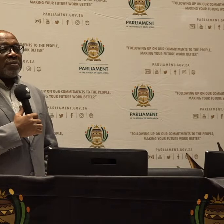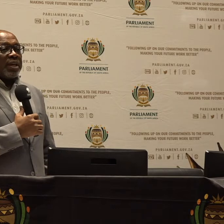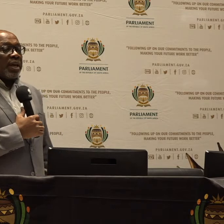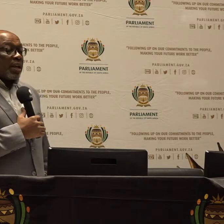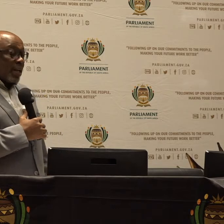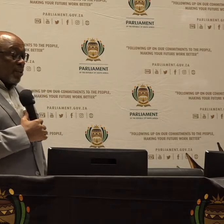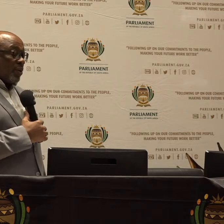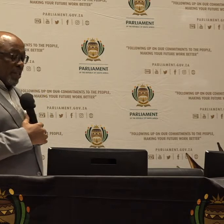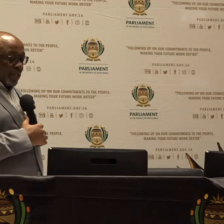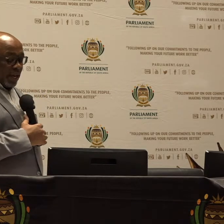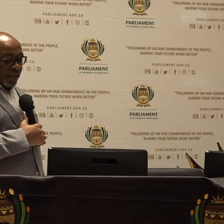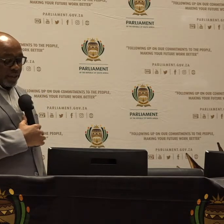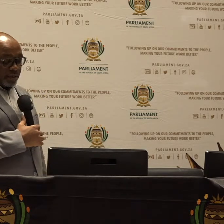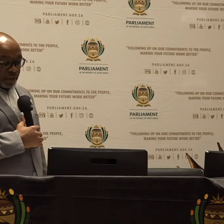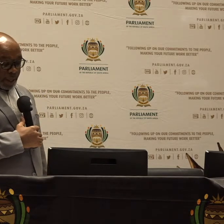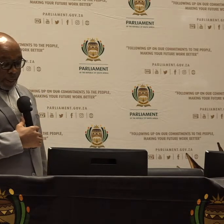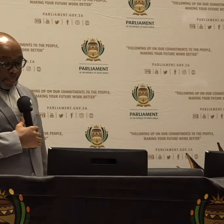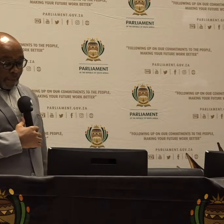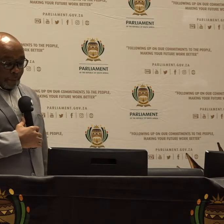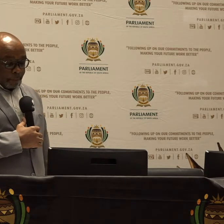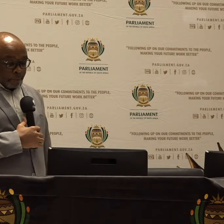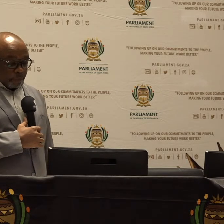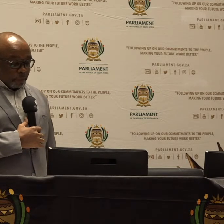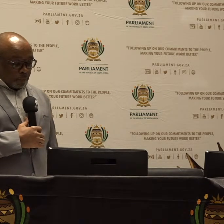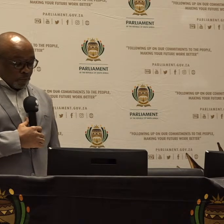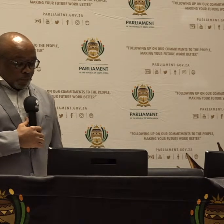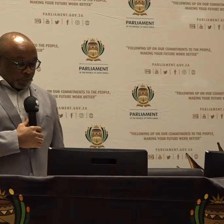Road Safety regulator Acts